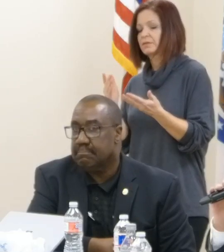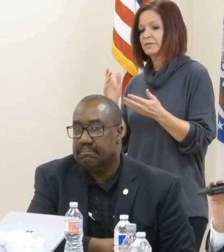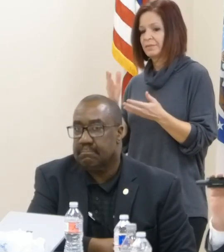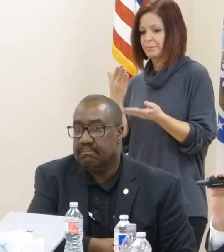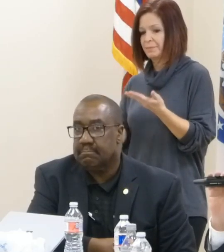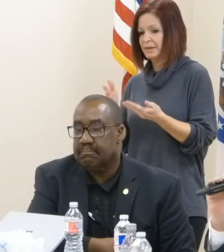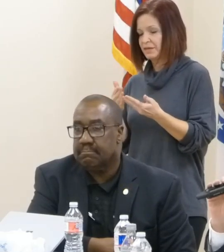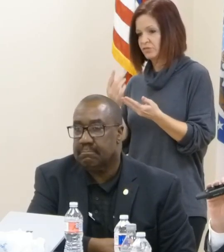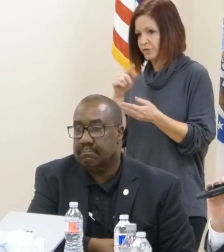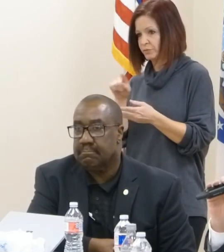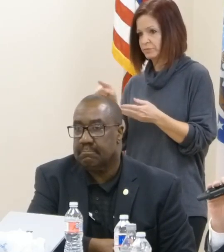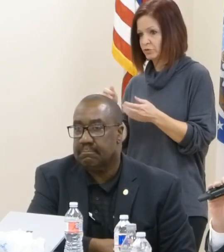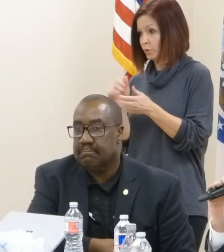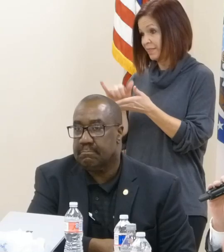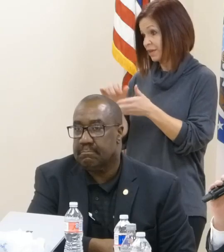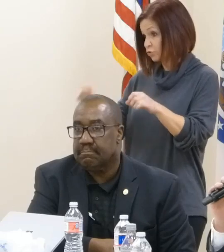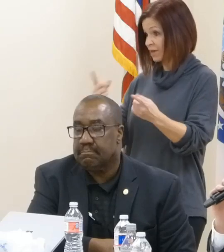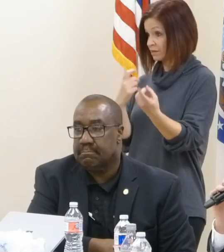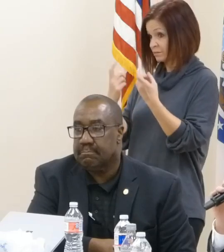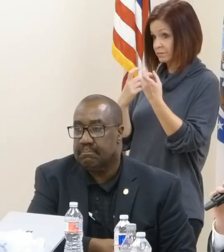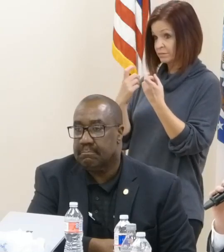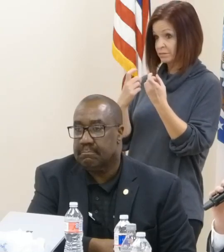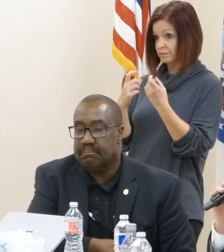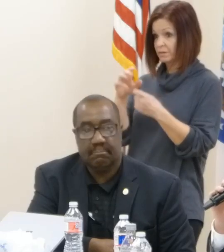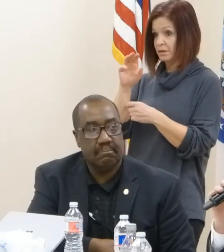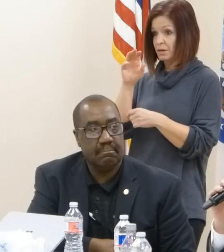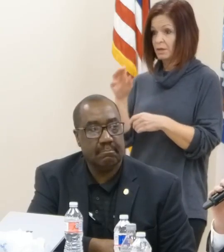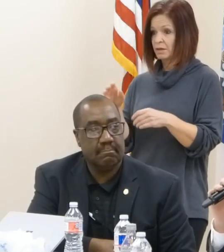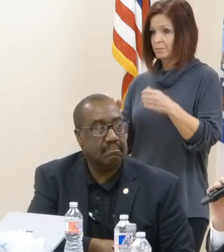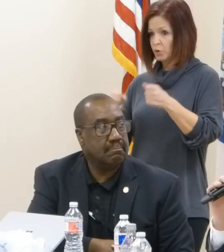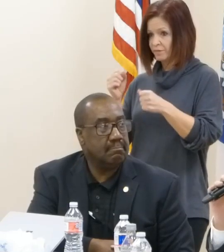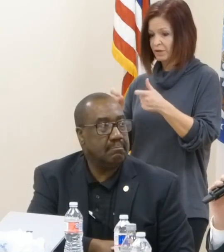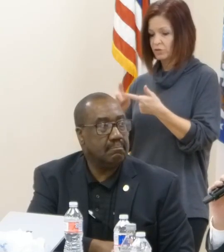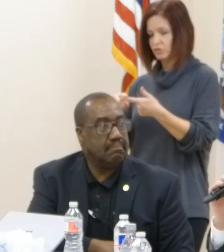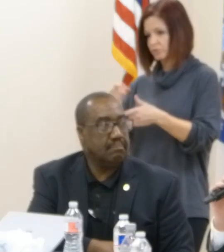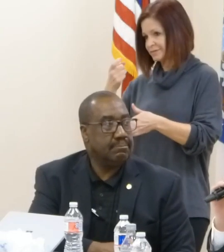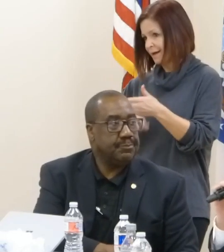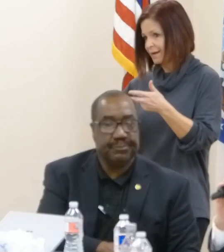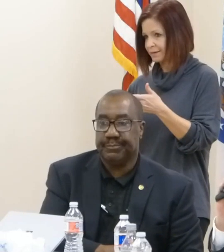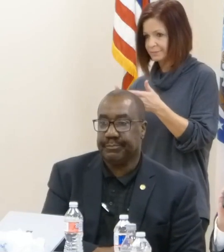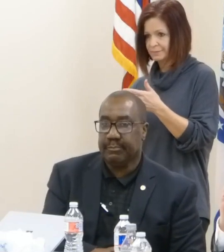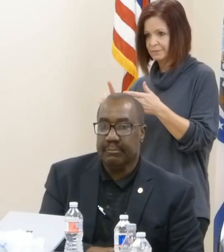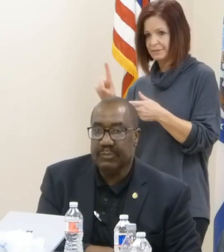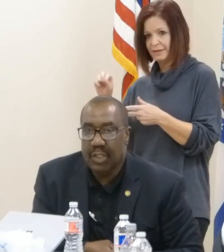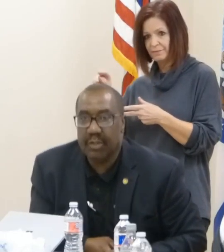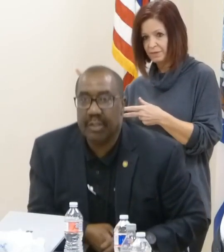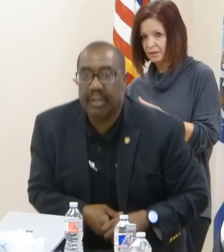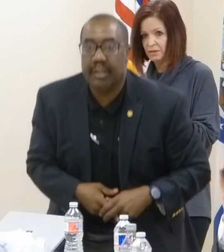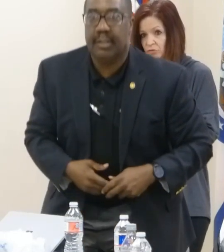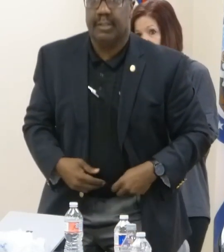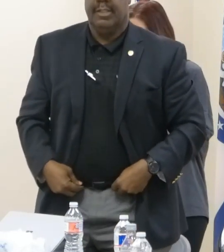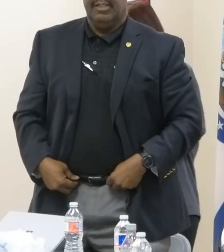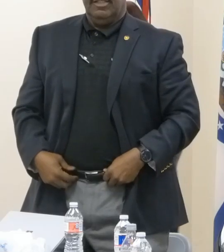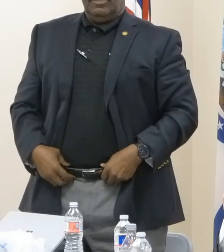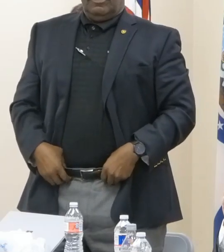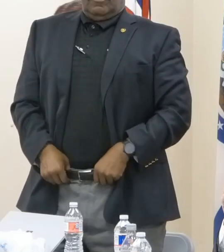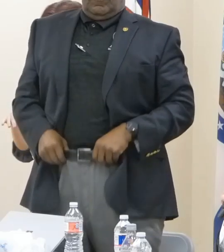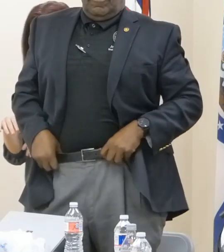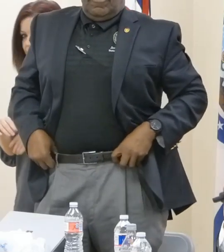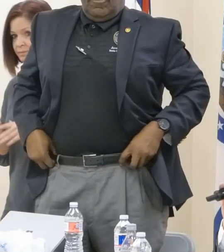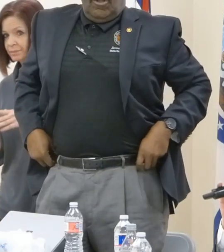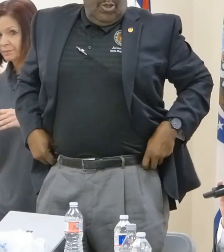with that. So with that, I'm more than happy to take questions. Motor vehicle, driver's license, tax, whatever you'd like to talk about. Expired passport